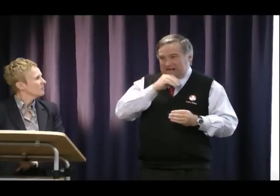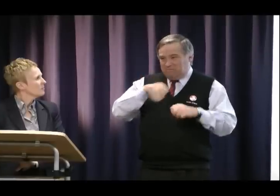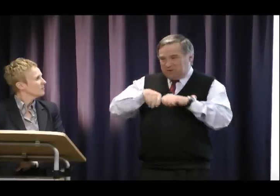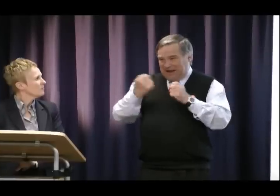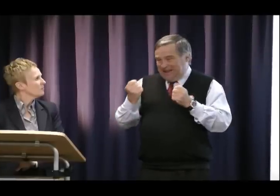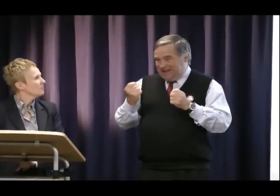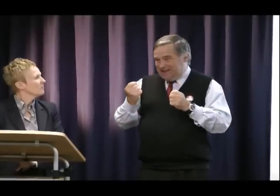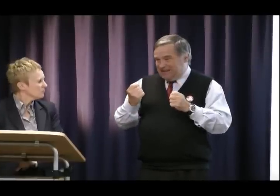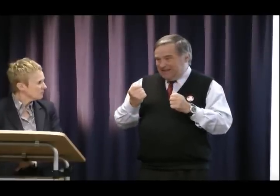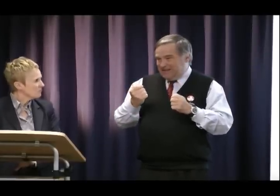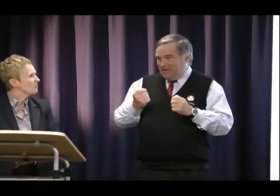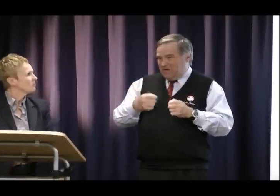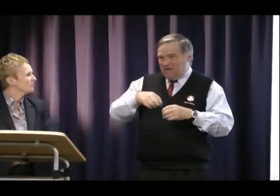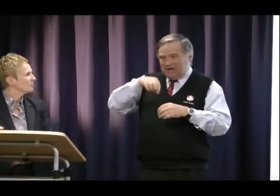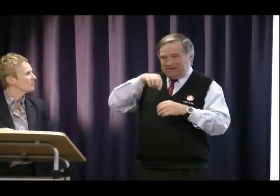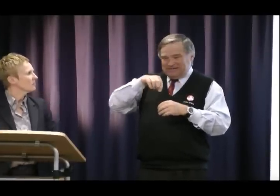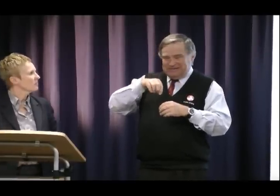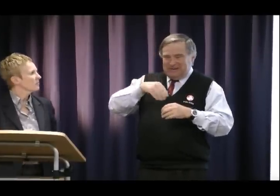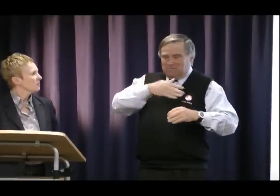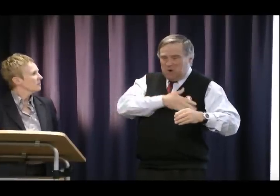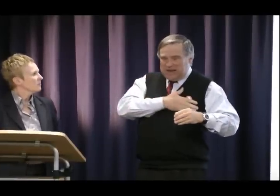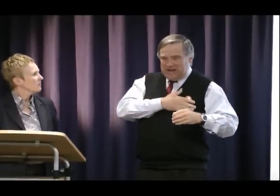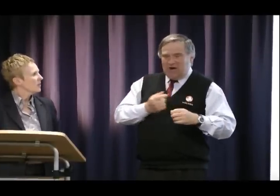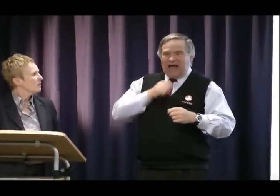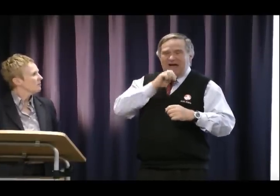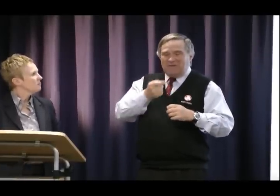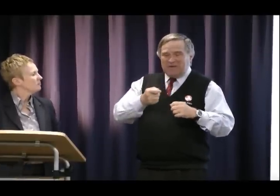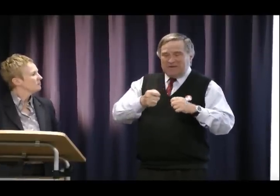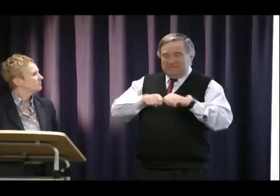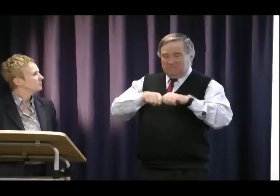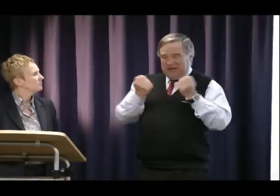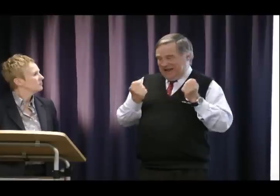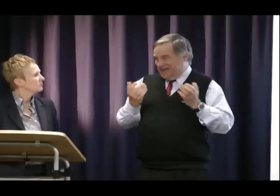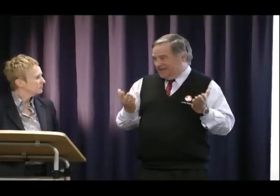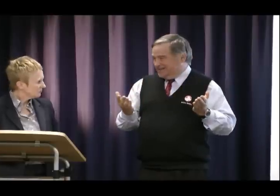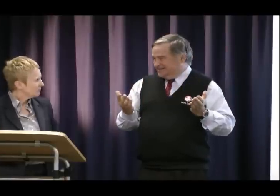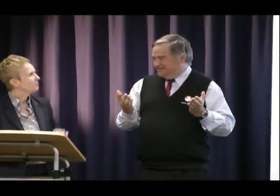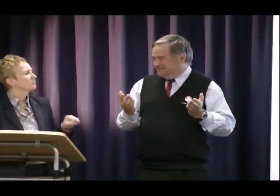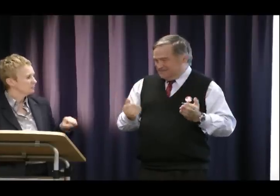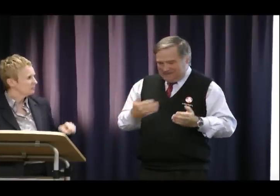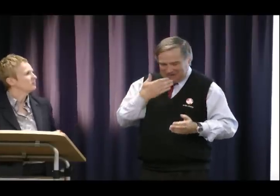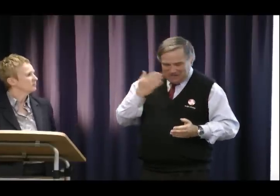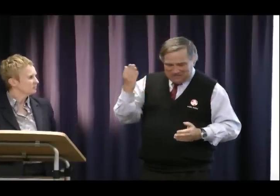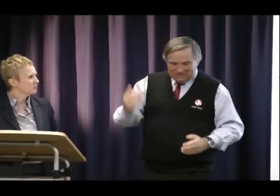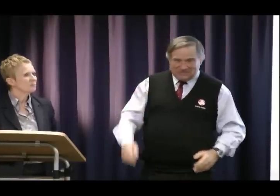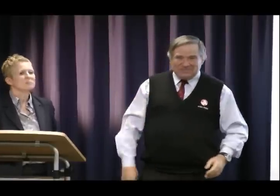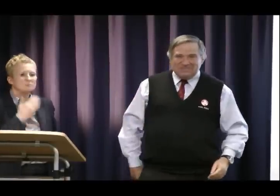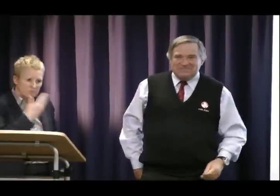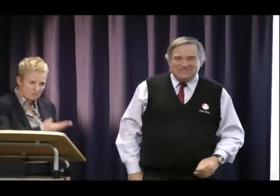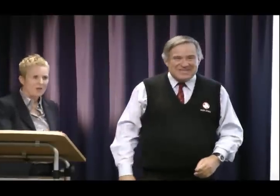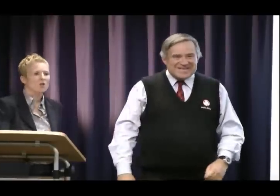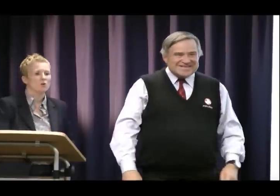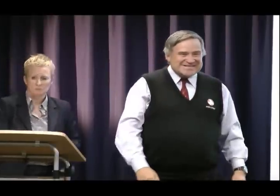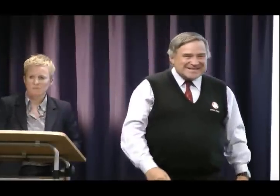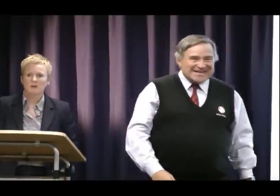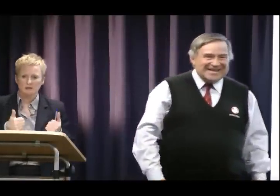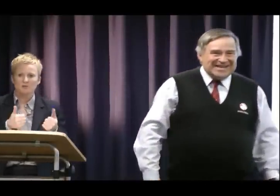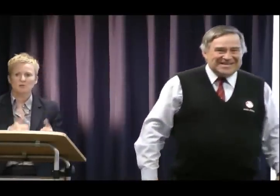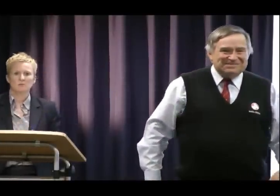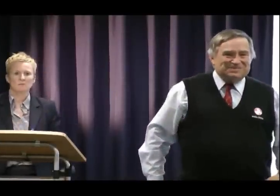for them. It makes staff comfortable and are able to choose what they would like to eat in their morning and afternoon tea